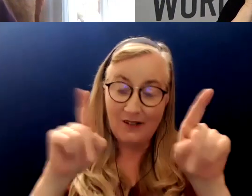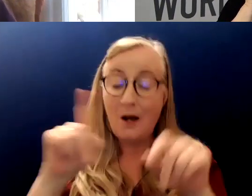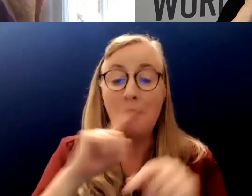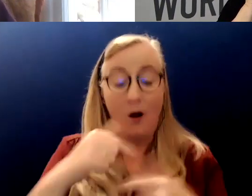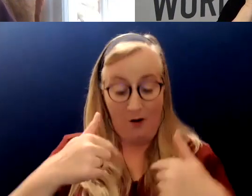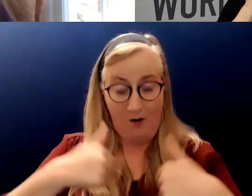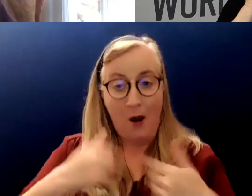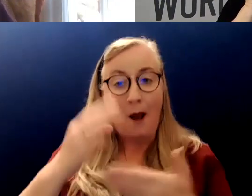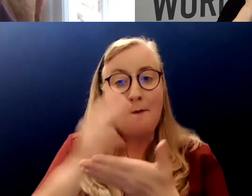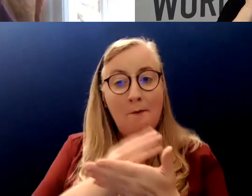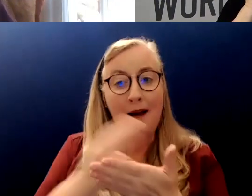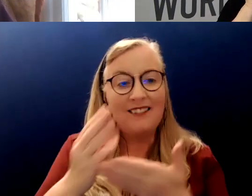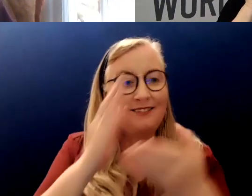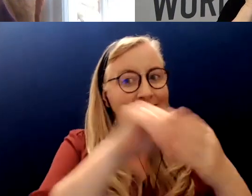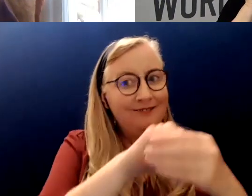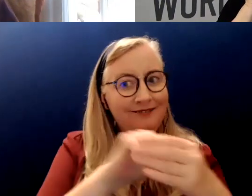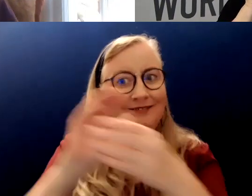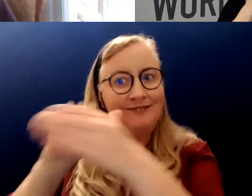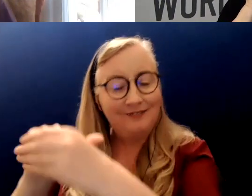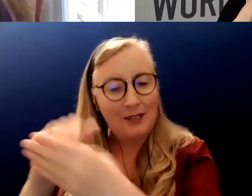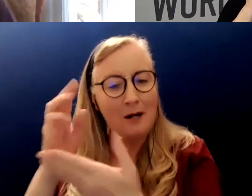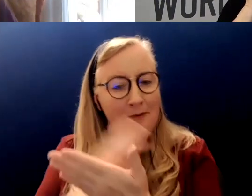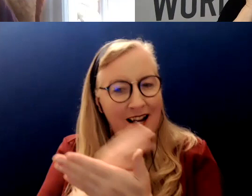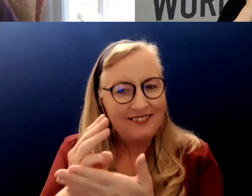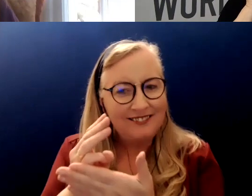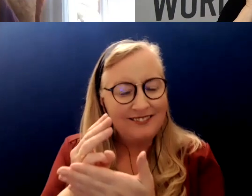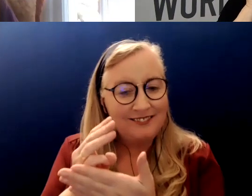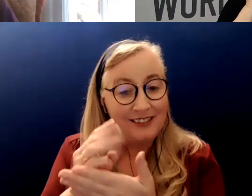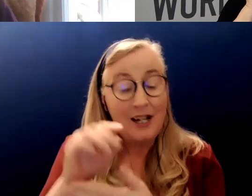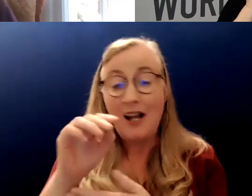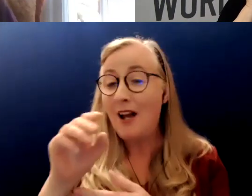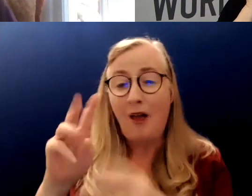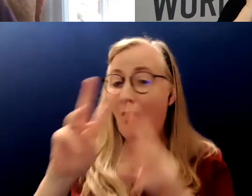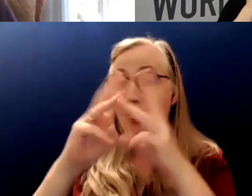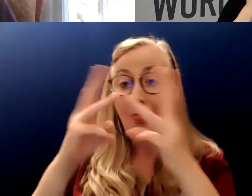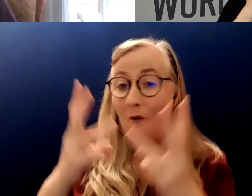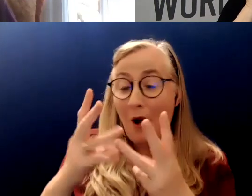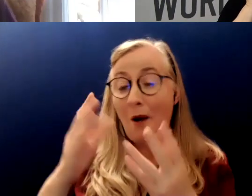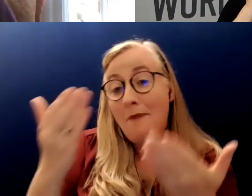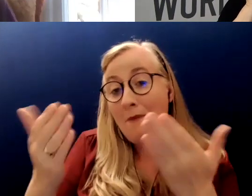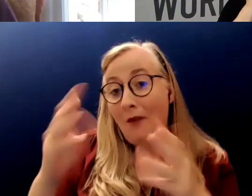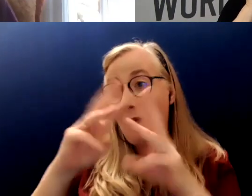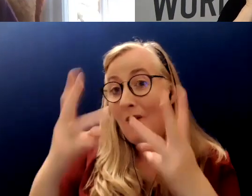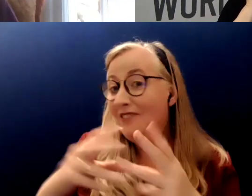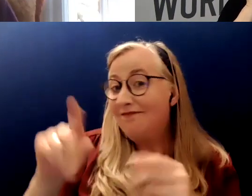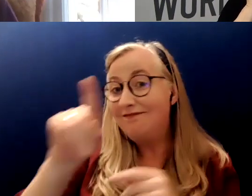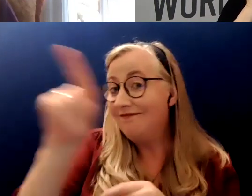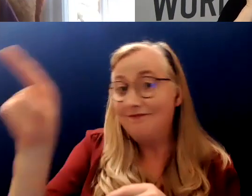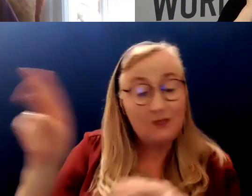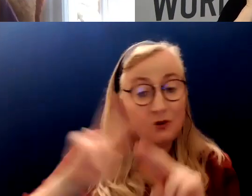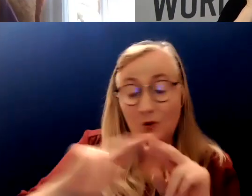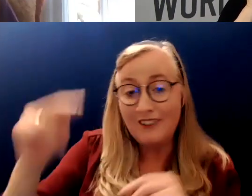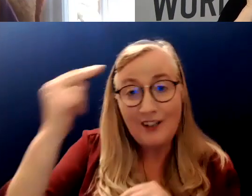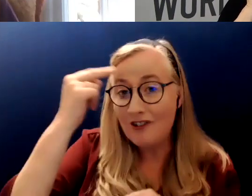other, an important part of each other. The rest of the world may not quite understand that, but that's